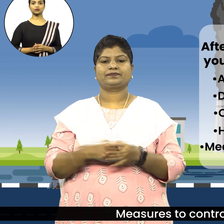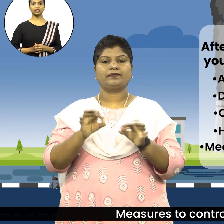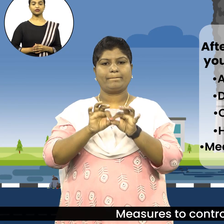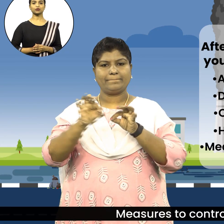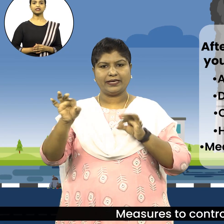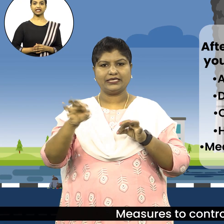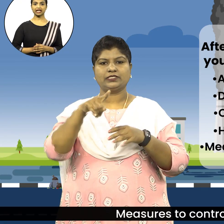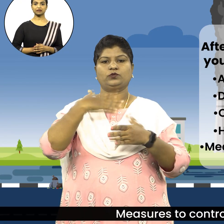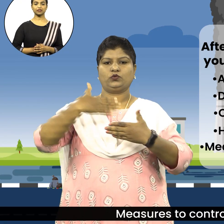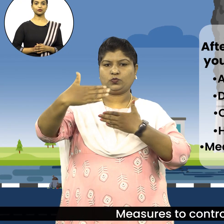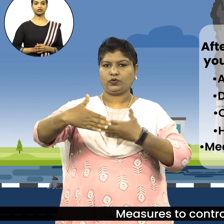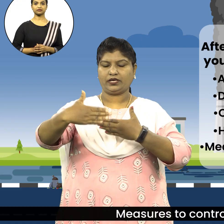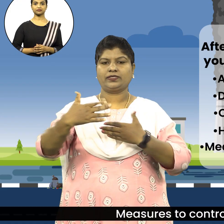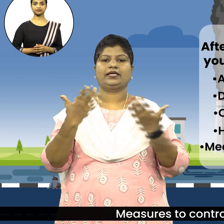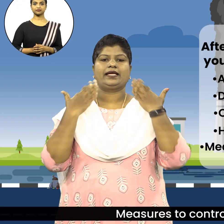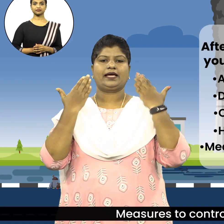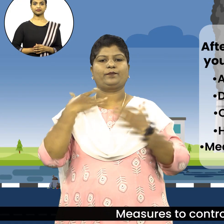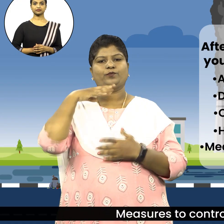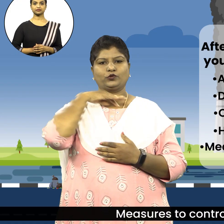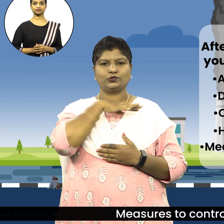measures to control the air pollution.